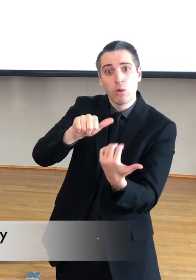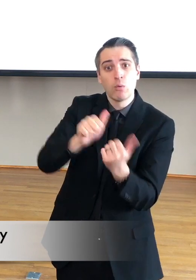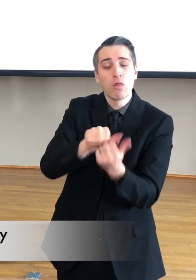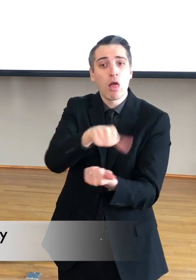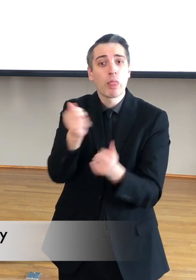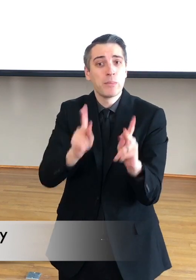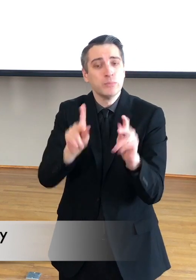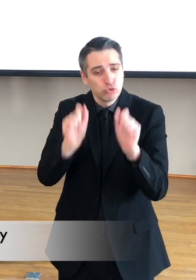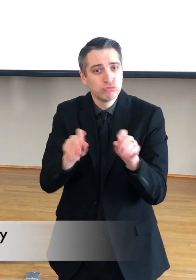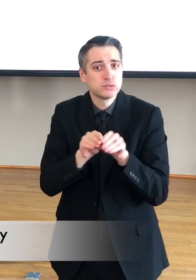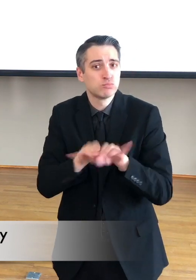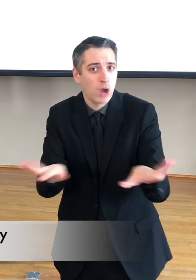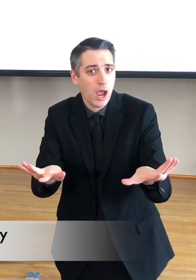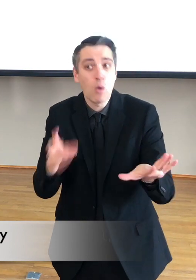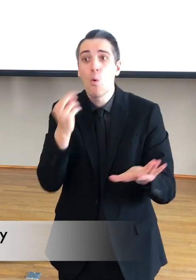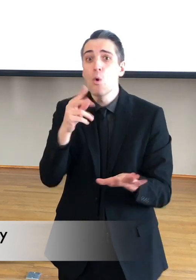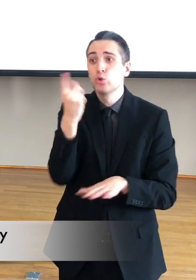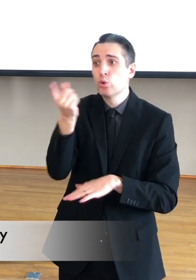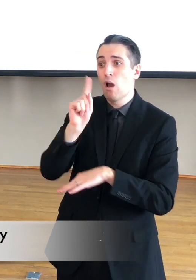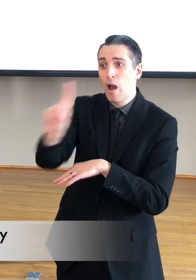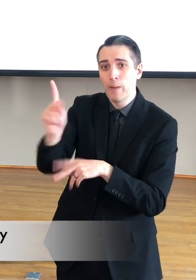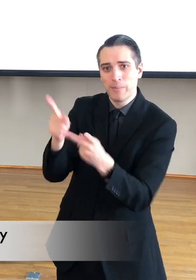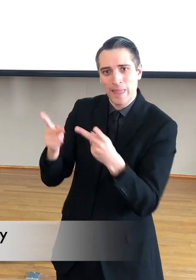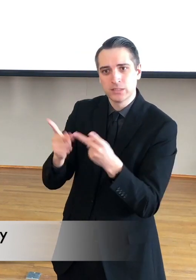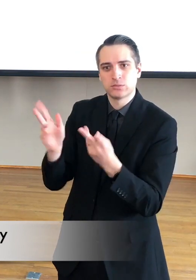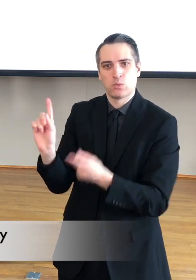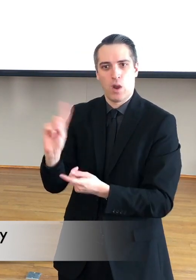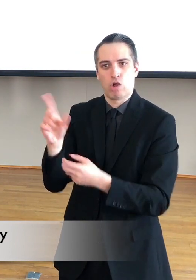virus. Any other questions?